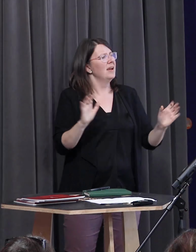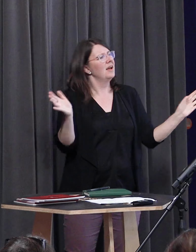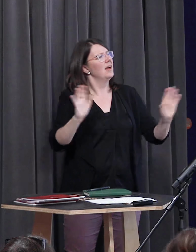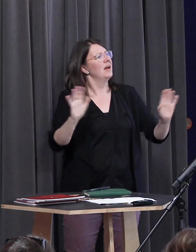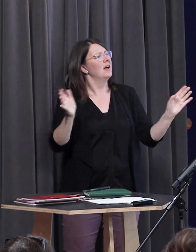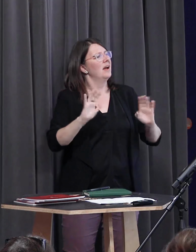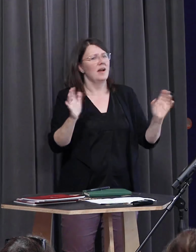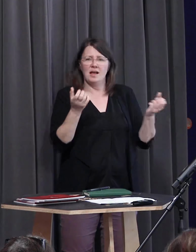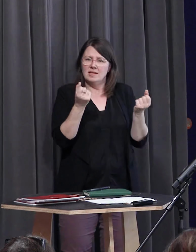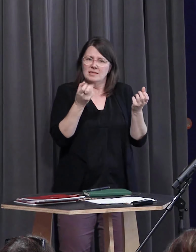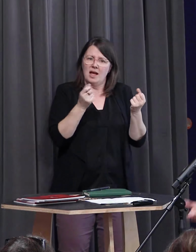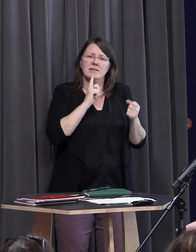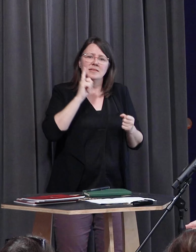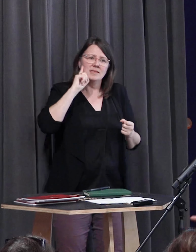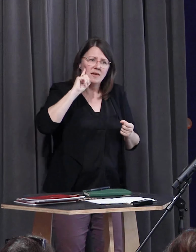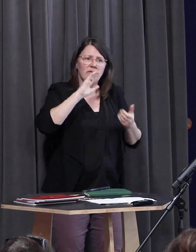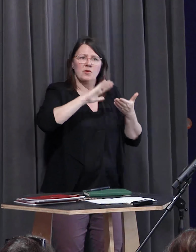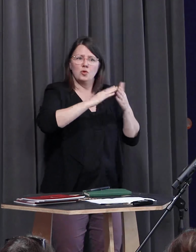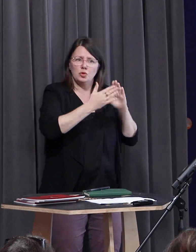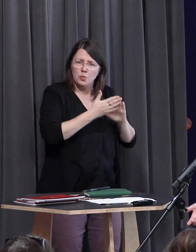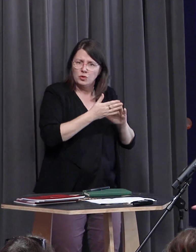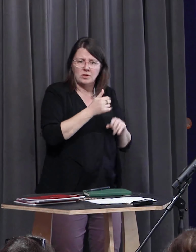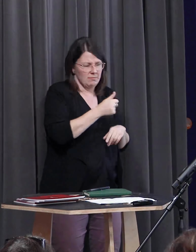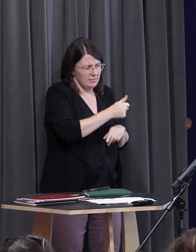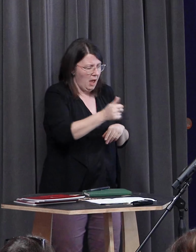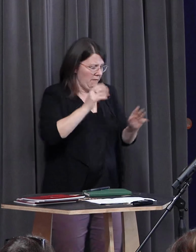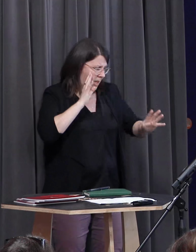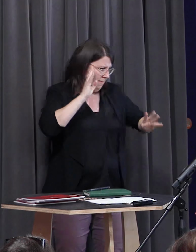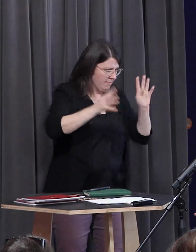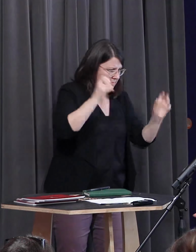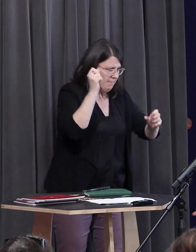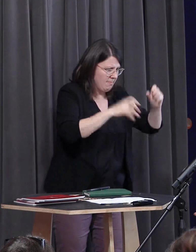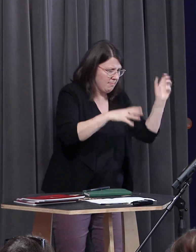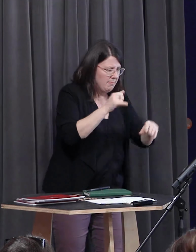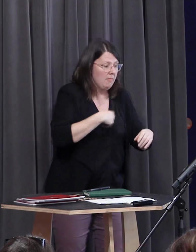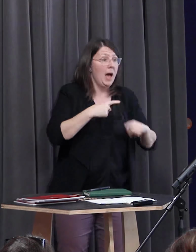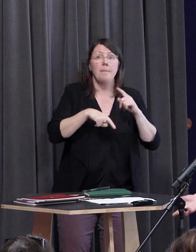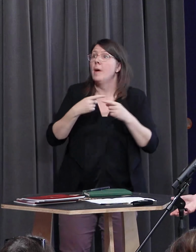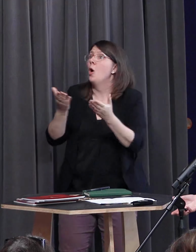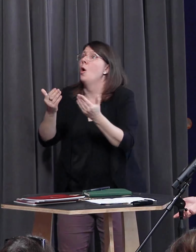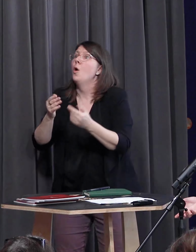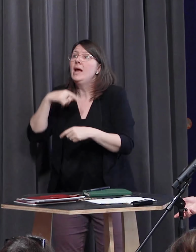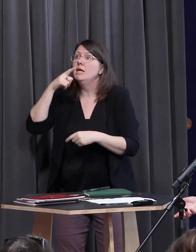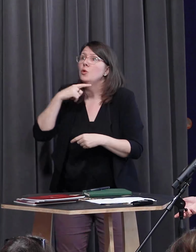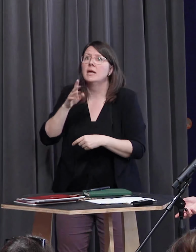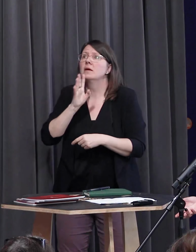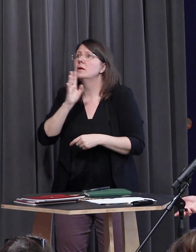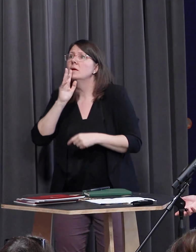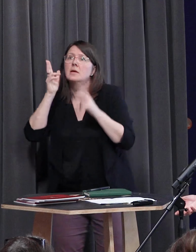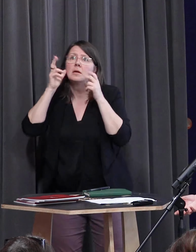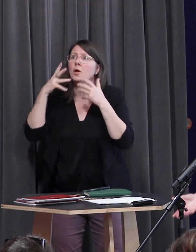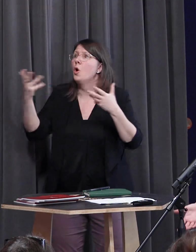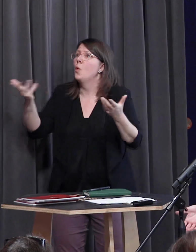actually built and cared for by deaf people and all around the world. There's hundreds of sign languages around the